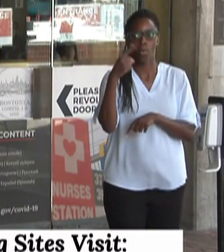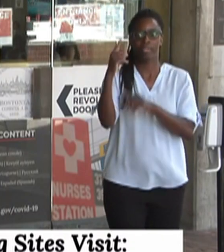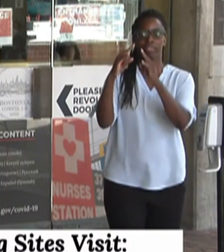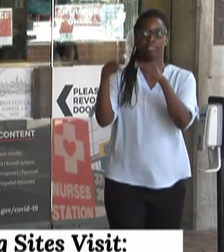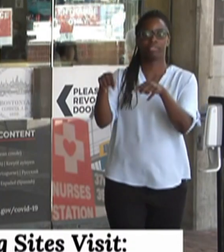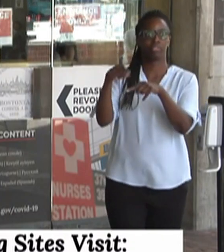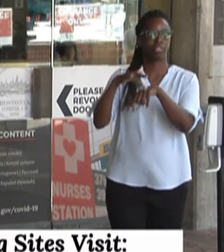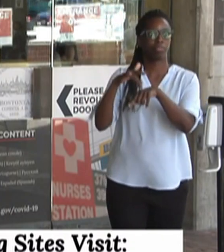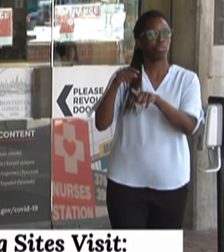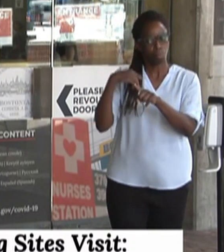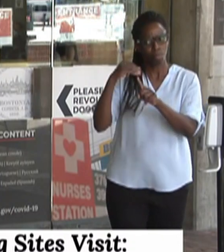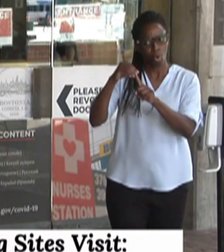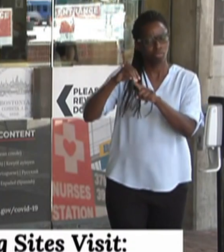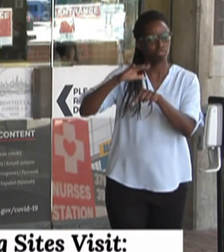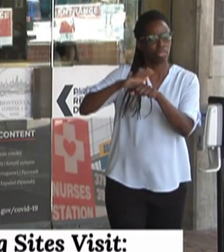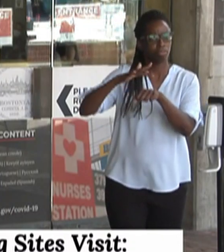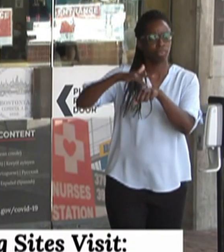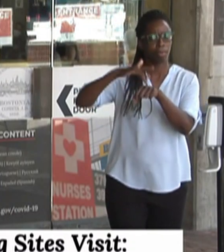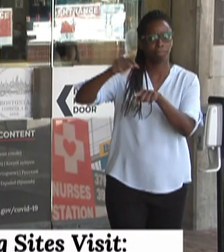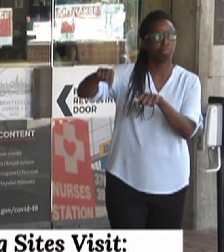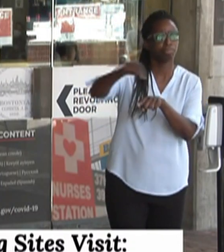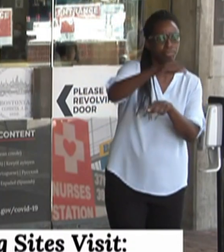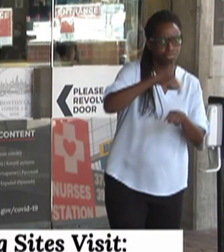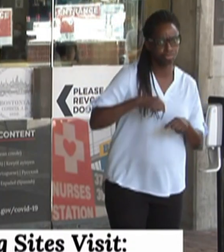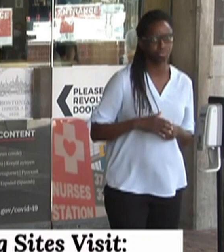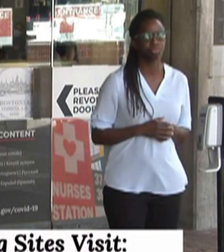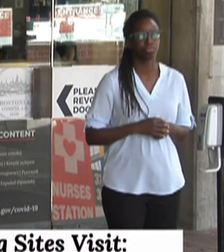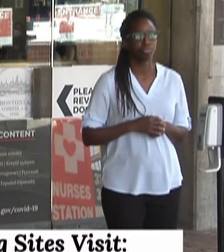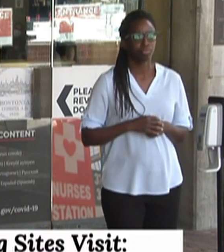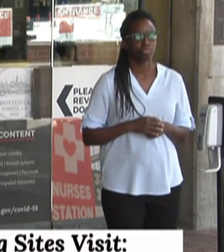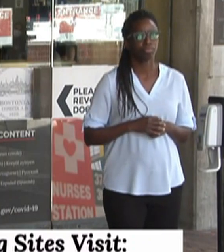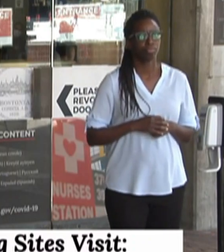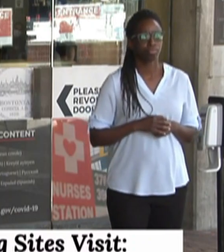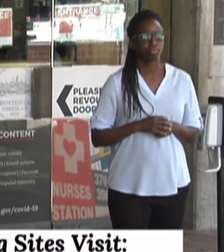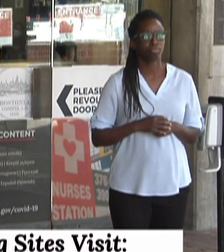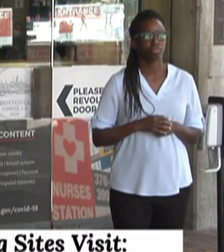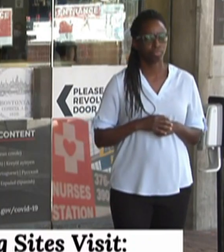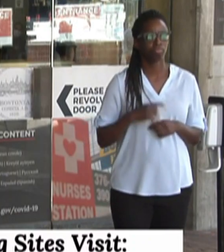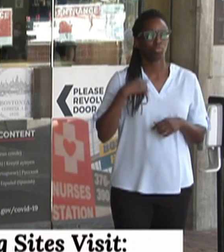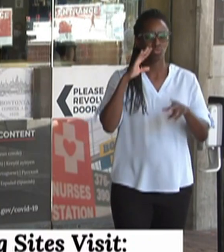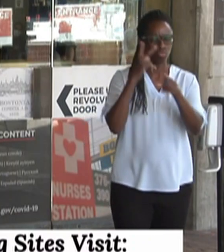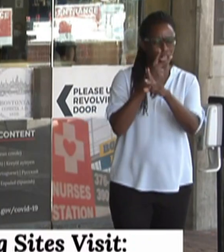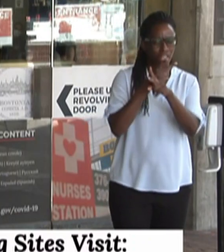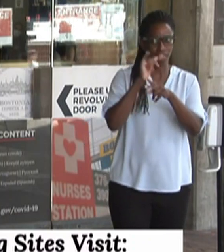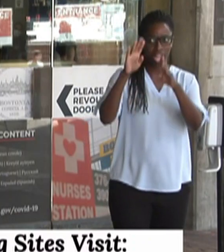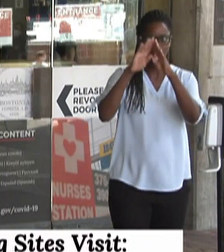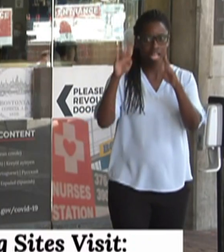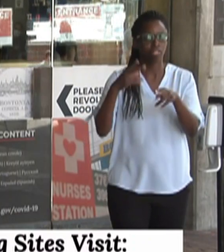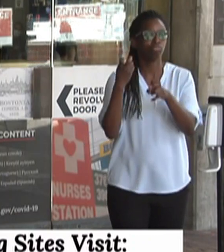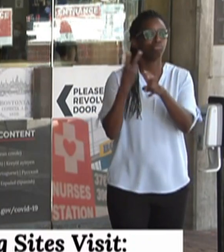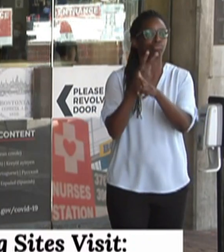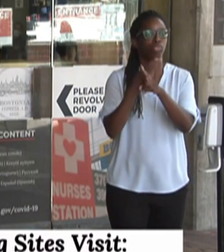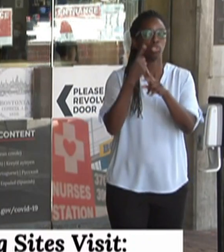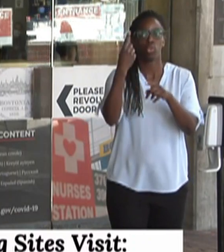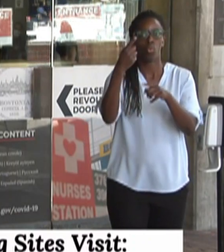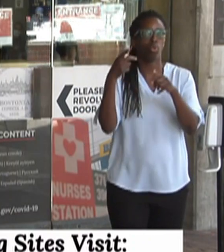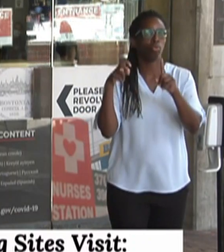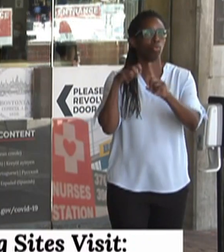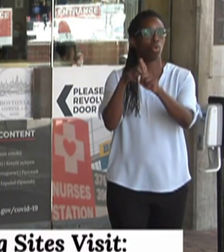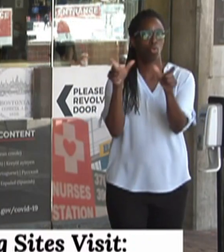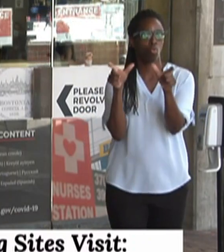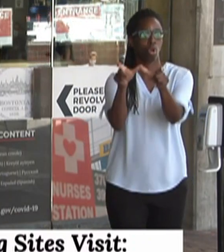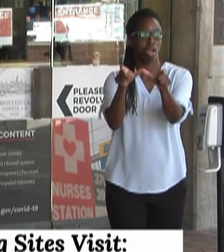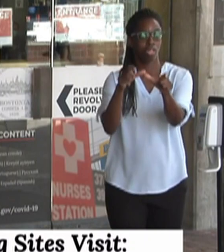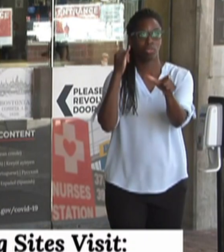housing so that people can quarantine away from their families if they test positive. Yesterday, I had a meeting with City Councilor